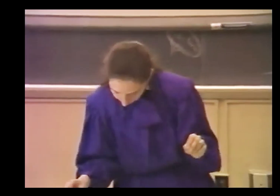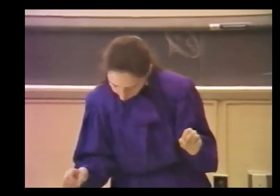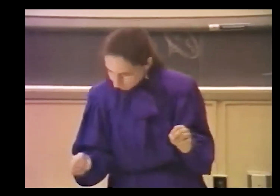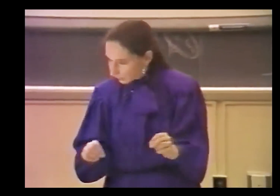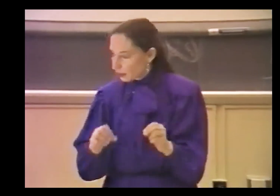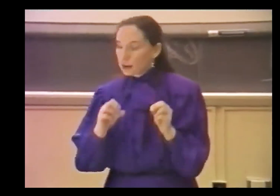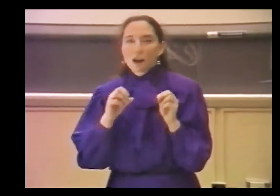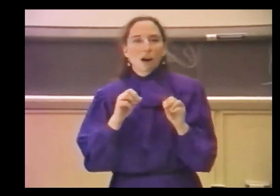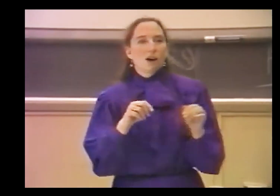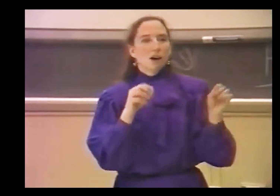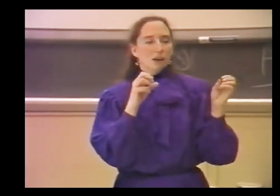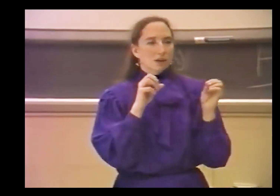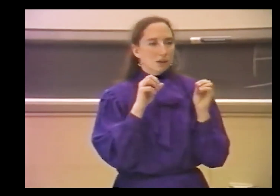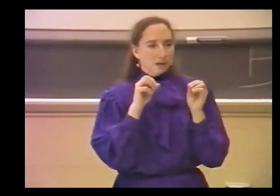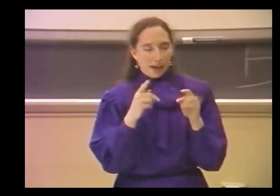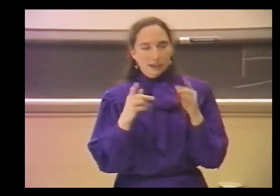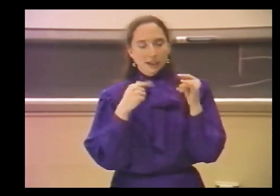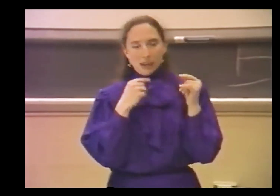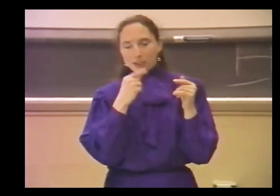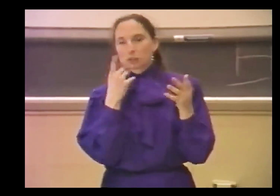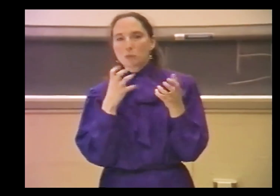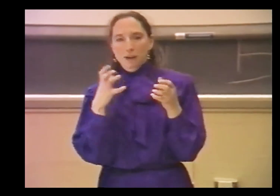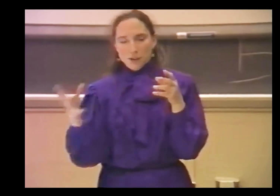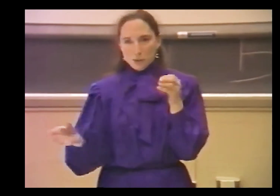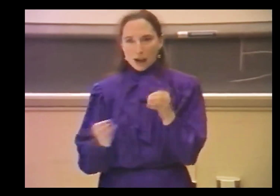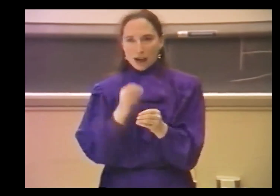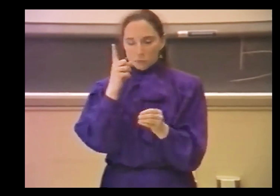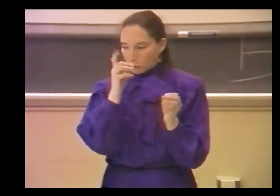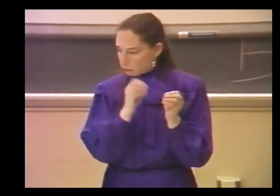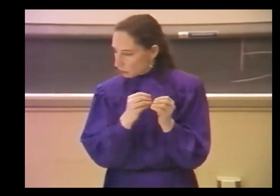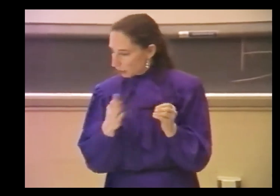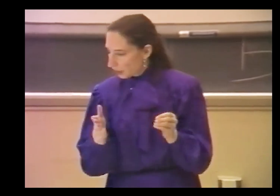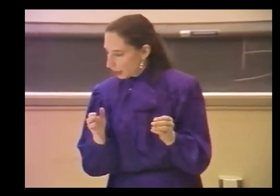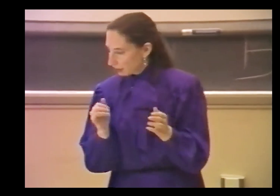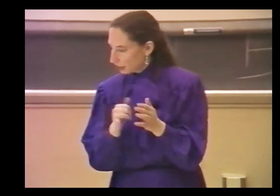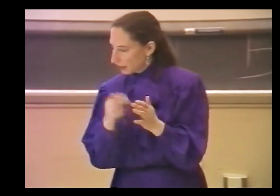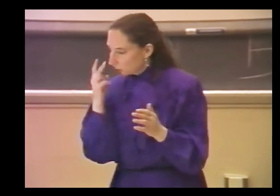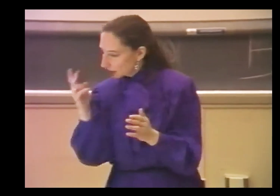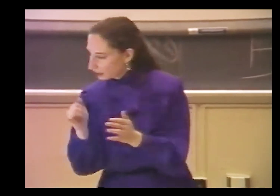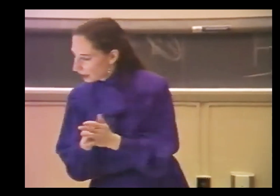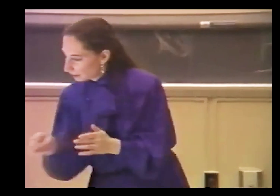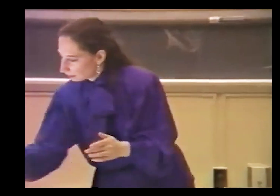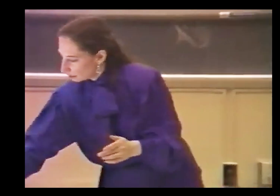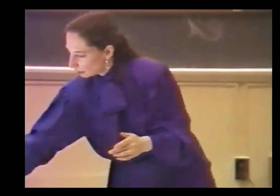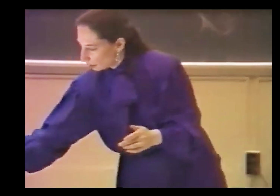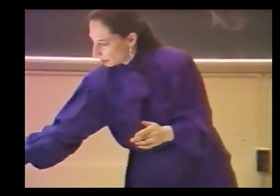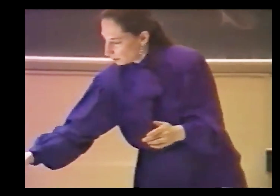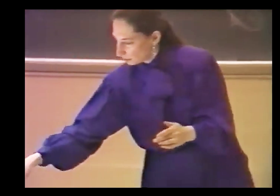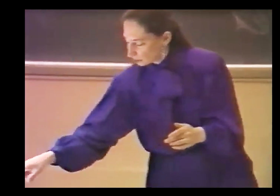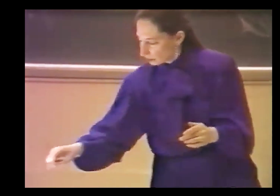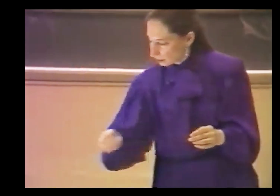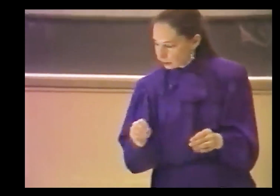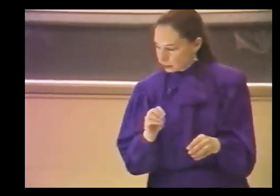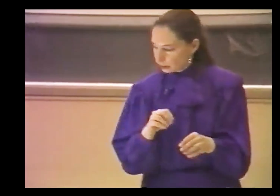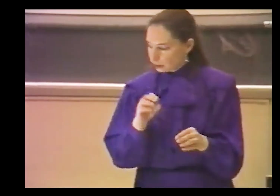Yeah. Okay, I just wanted to add one more thing, and you see that here